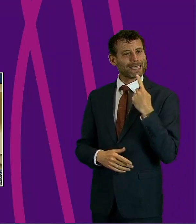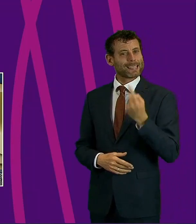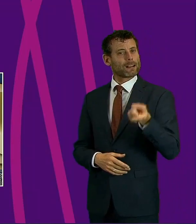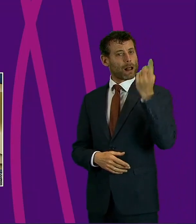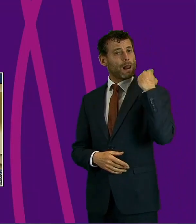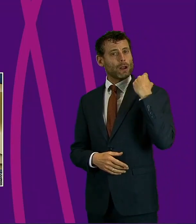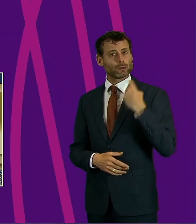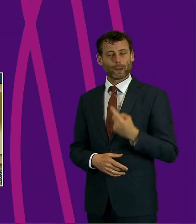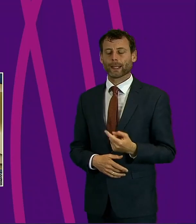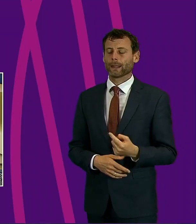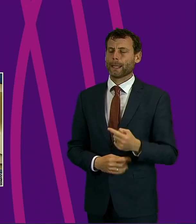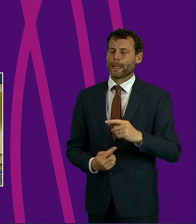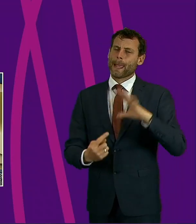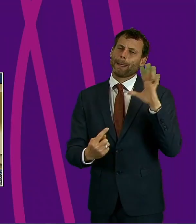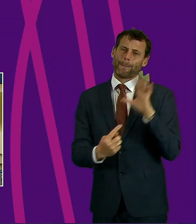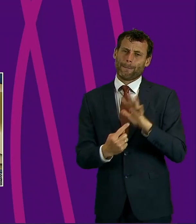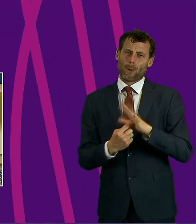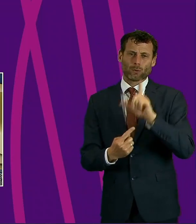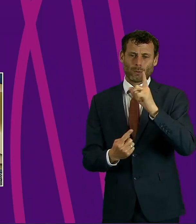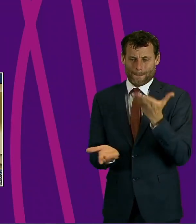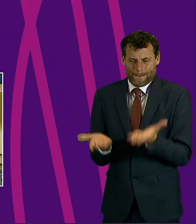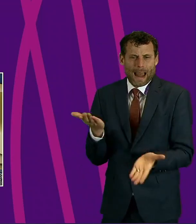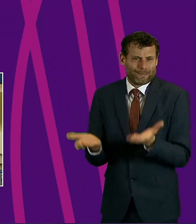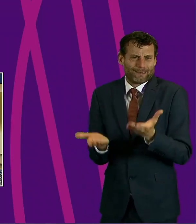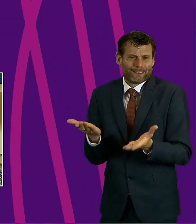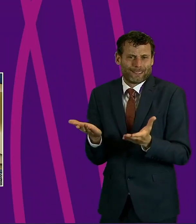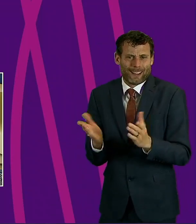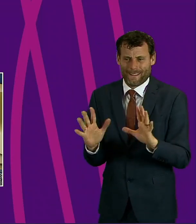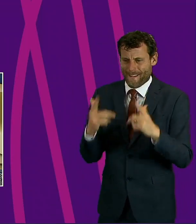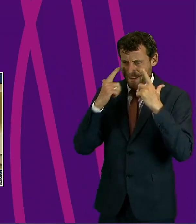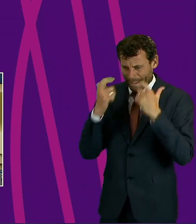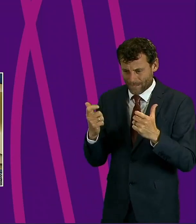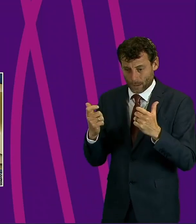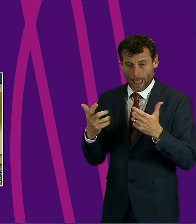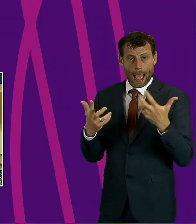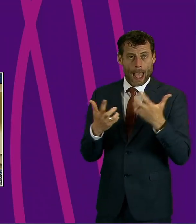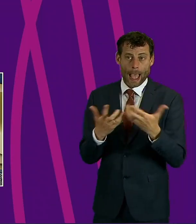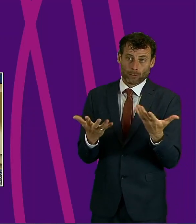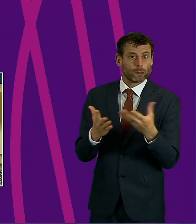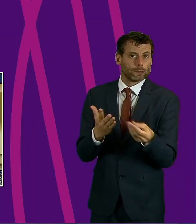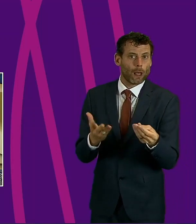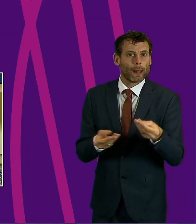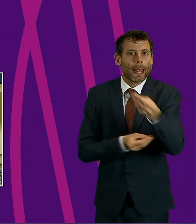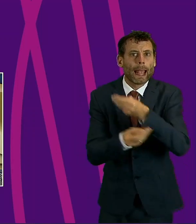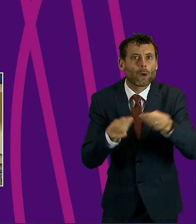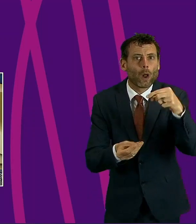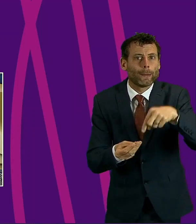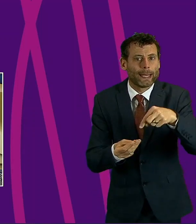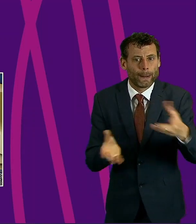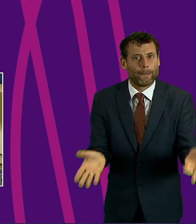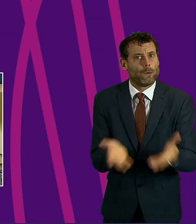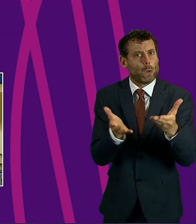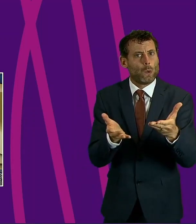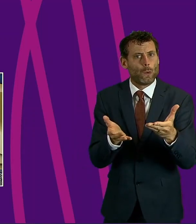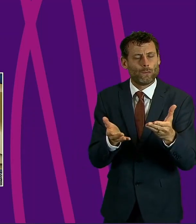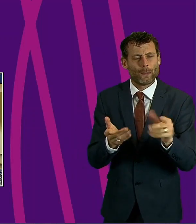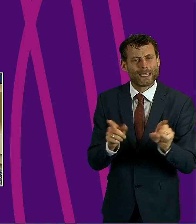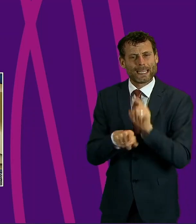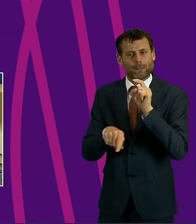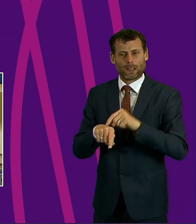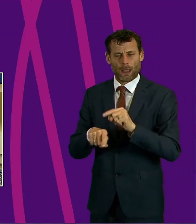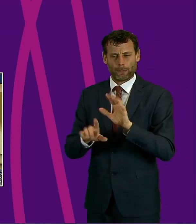as desperately keen as anybody is to get the economy moving again, but we also need to recognise when we've got limited room for manoeuvre, we have to